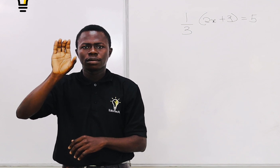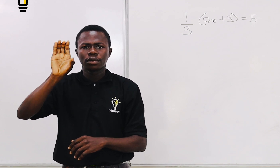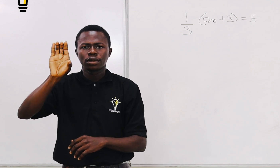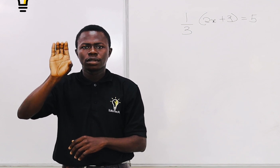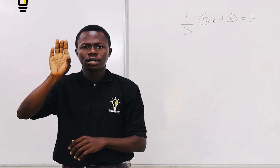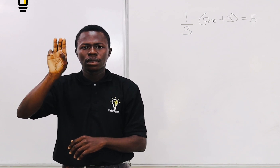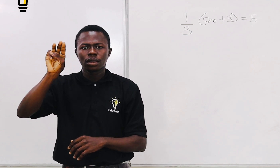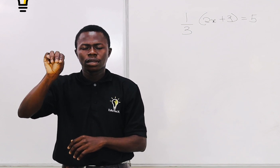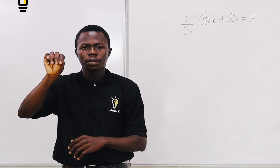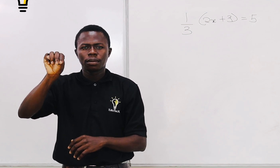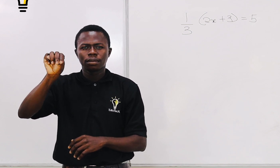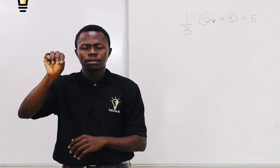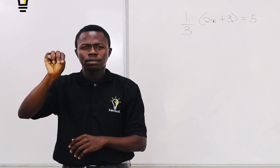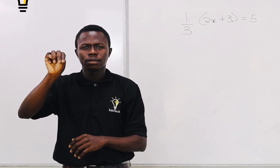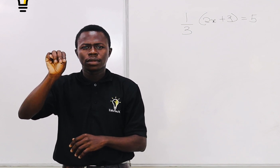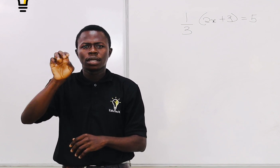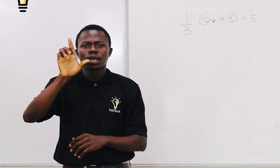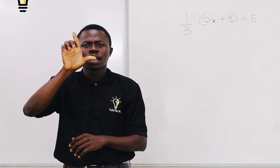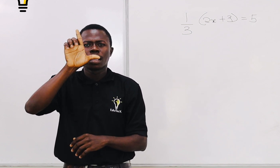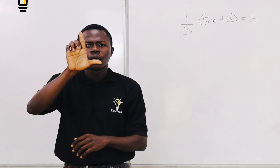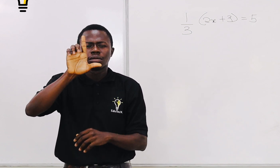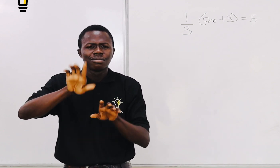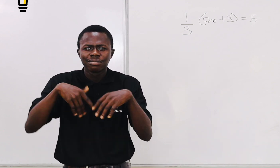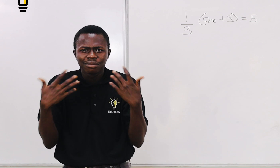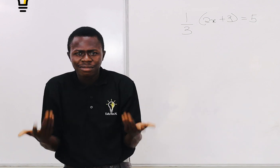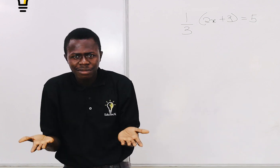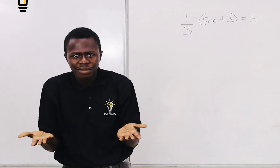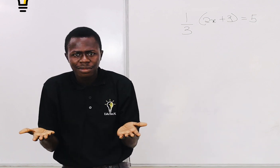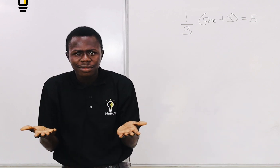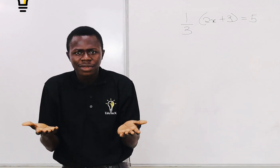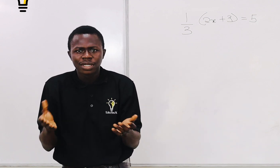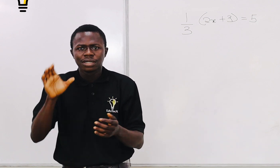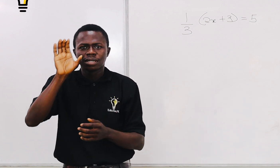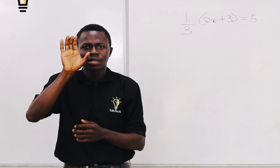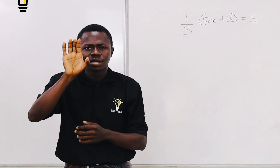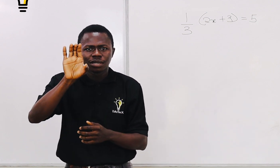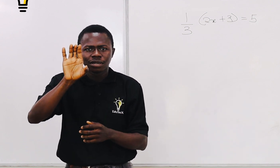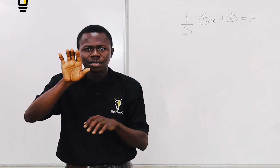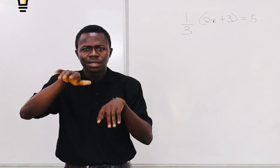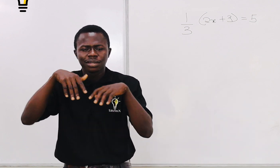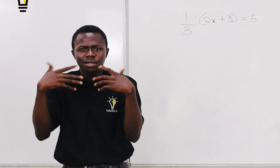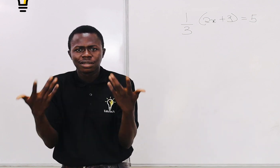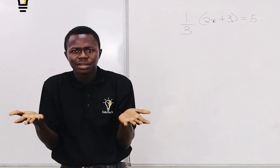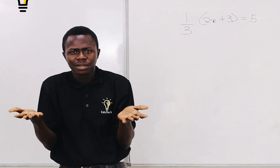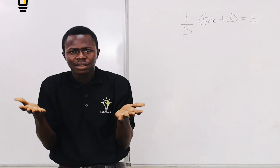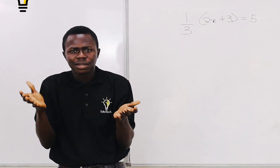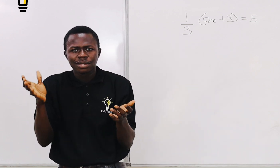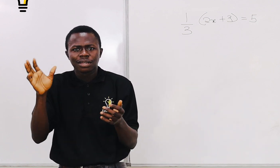Again, the LCM. So what does the L mean? And then what does the